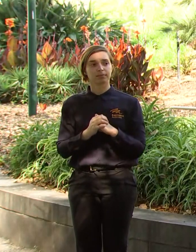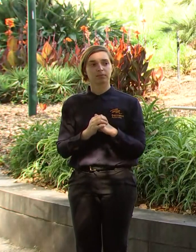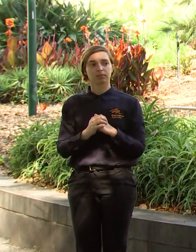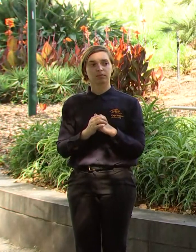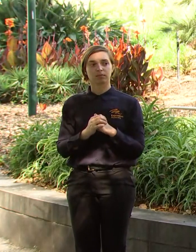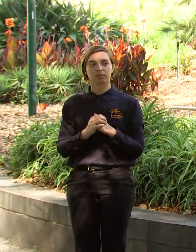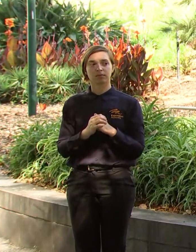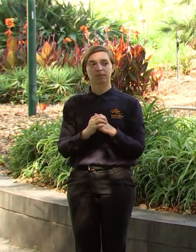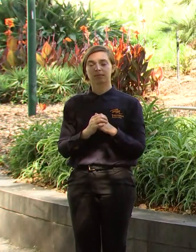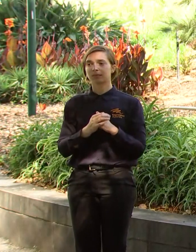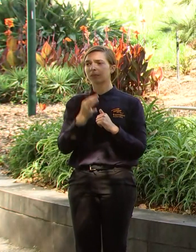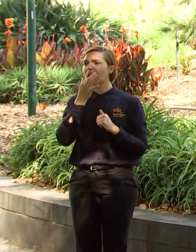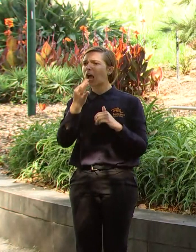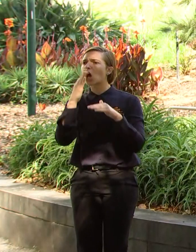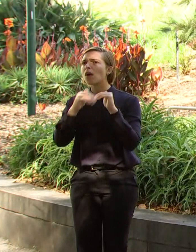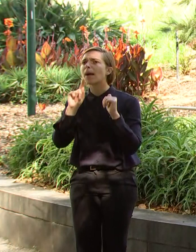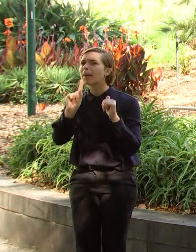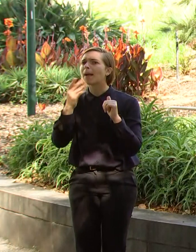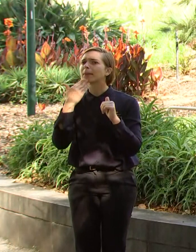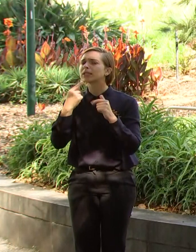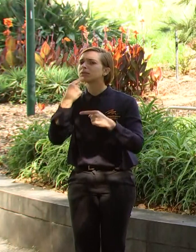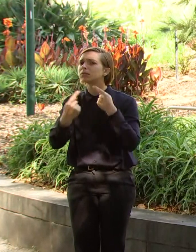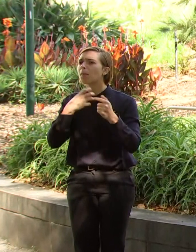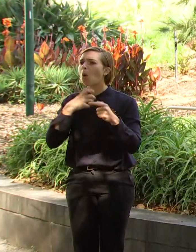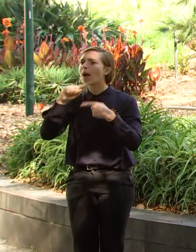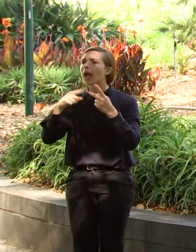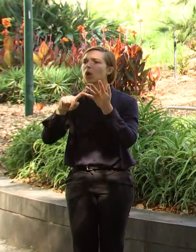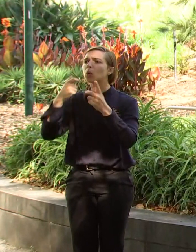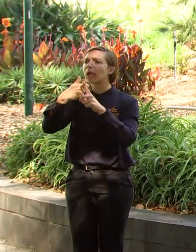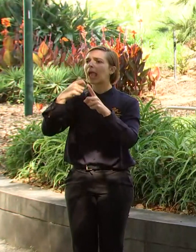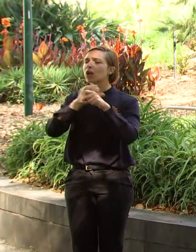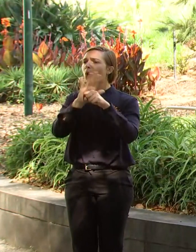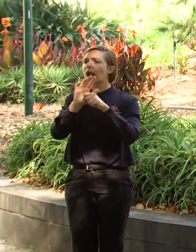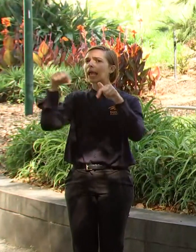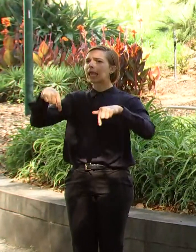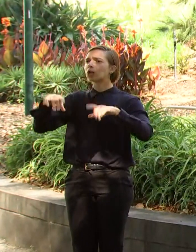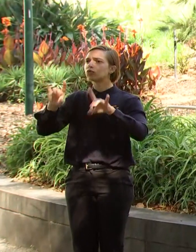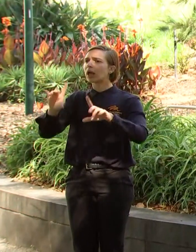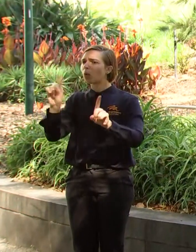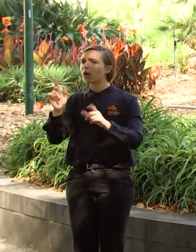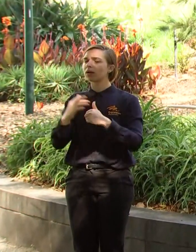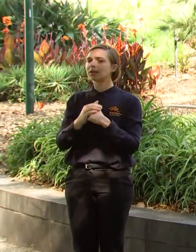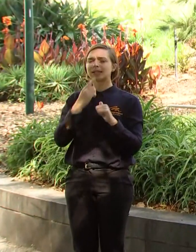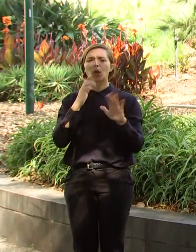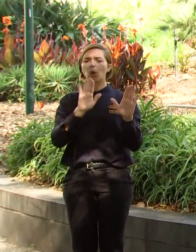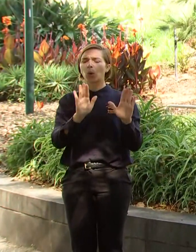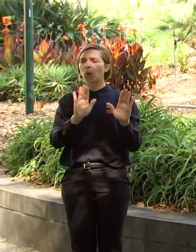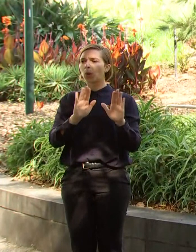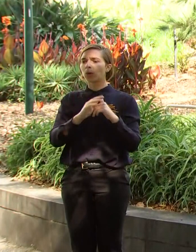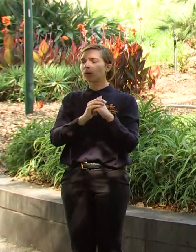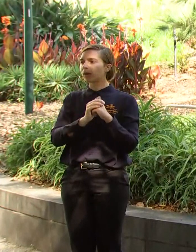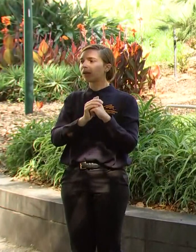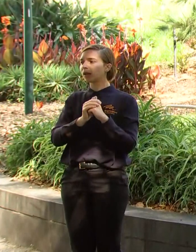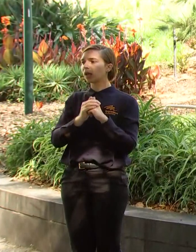that strain. But hang on. Within the amateur epi picture I can give you, everything's a precursor to the